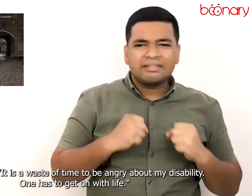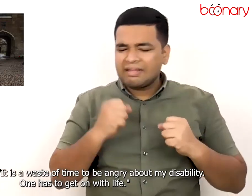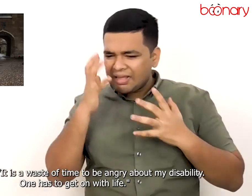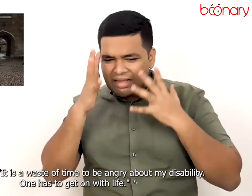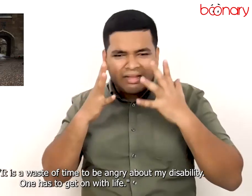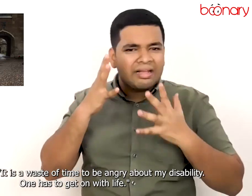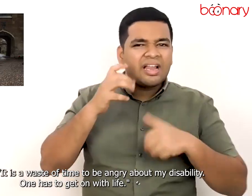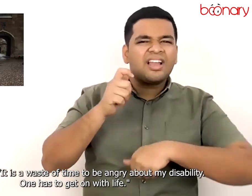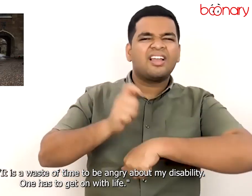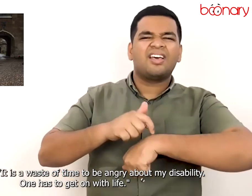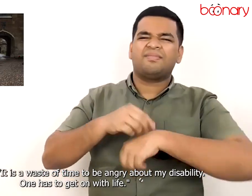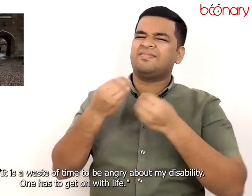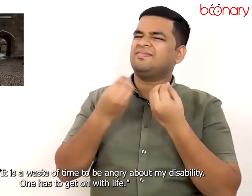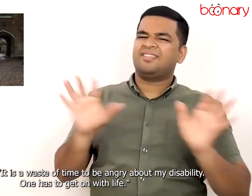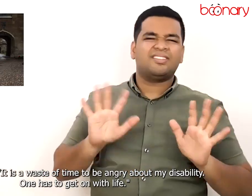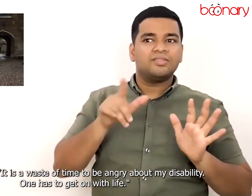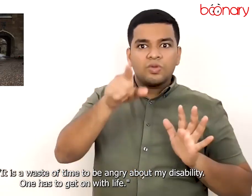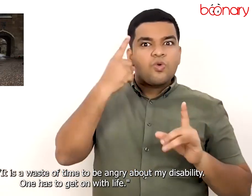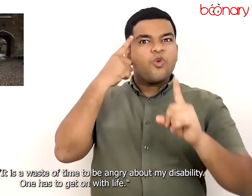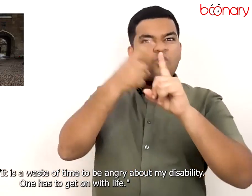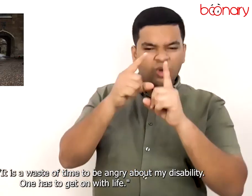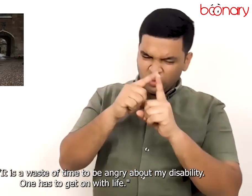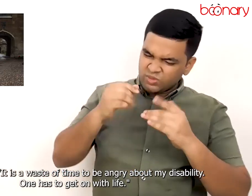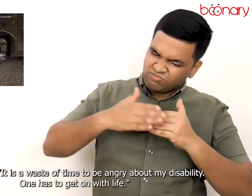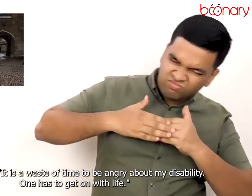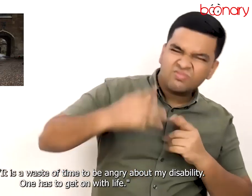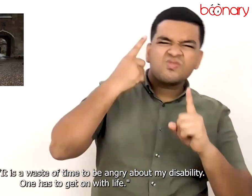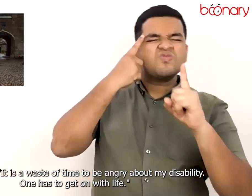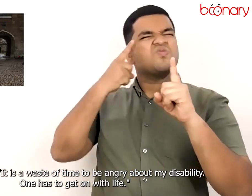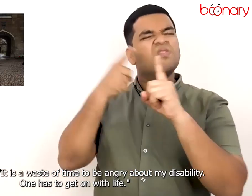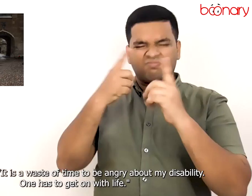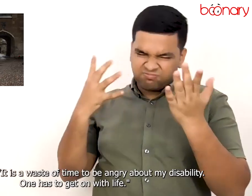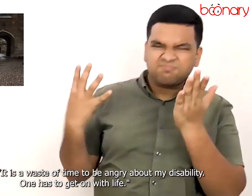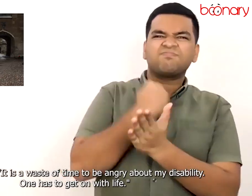time to be angry about my disability. One has to get on with life."